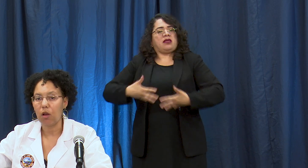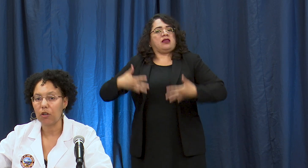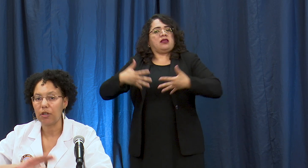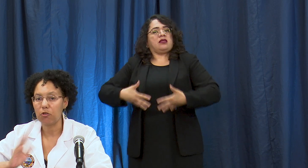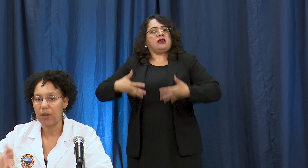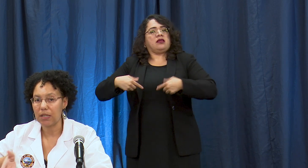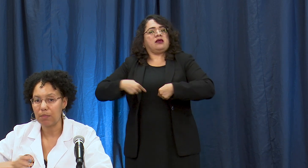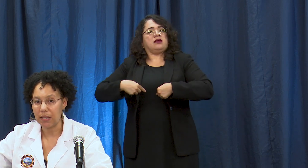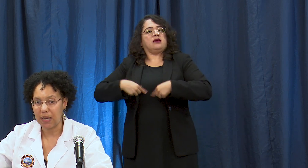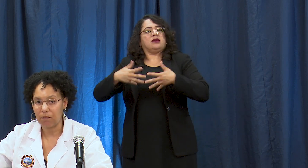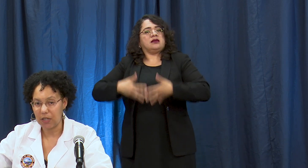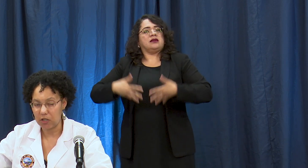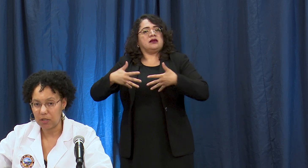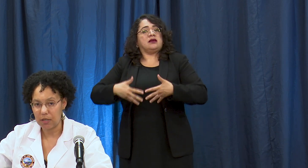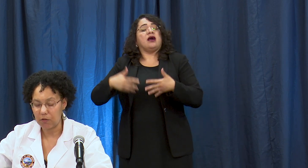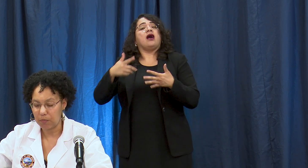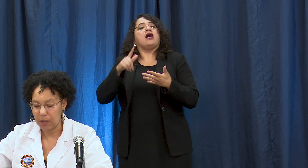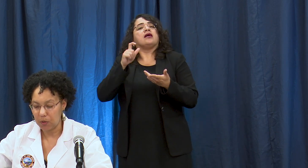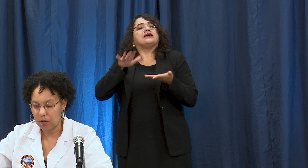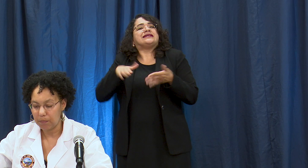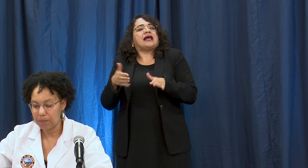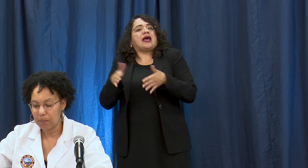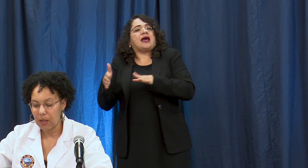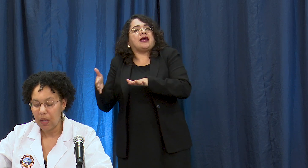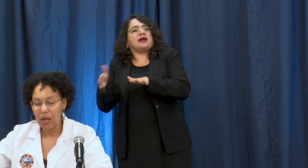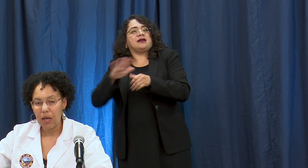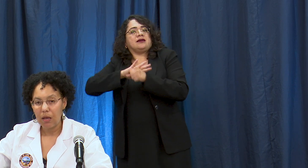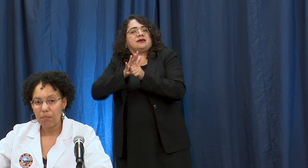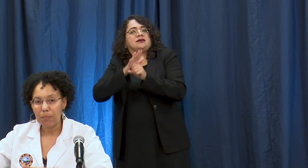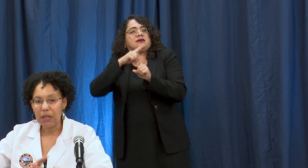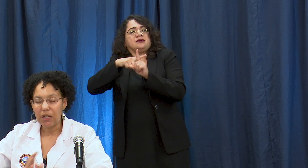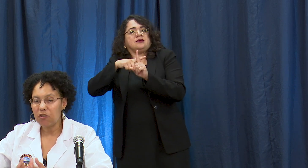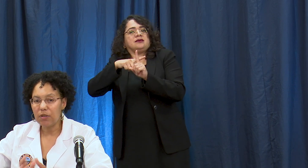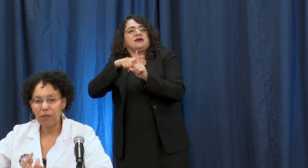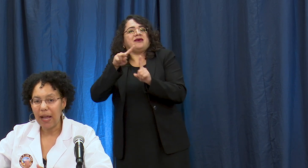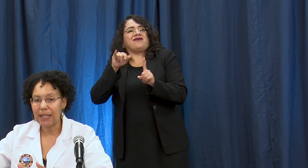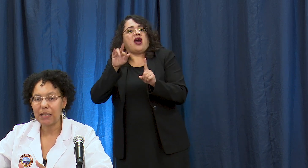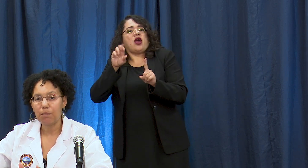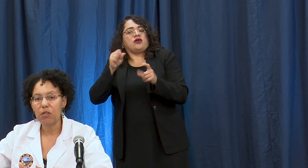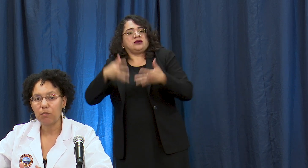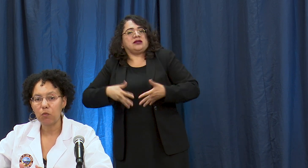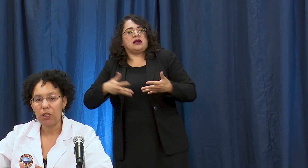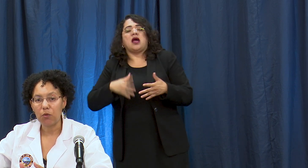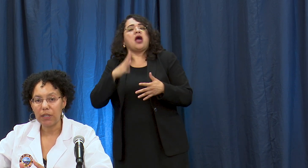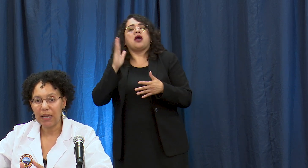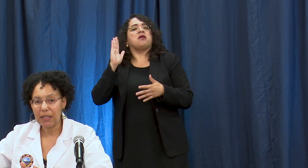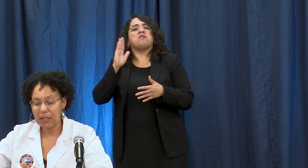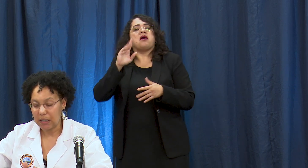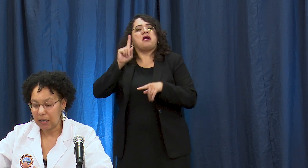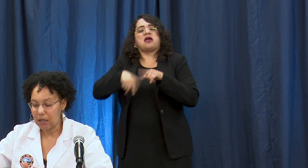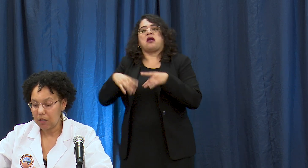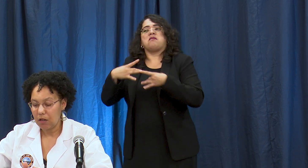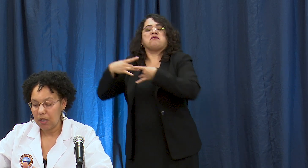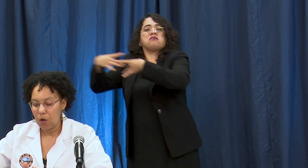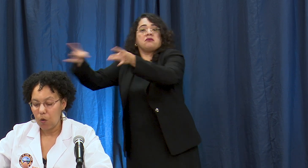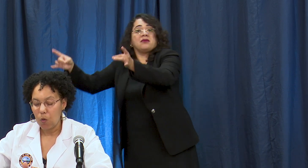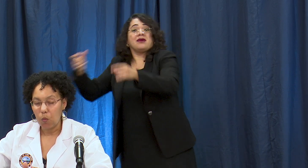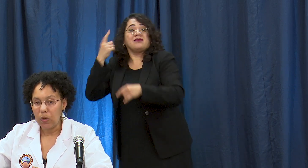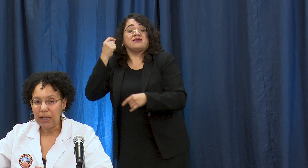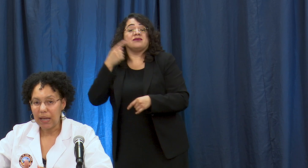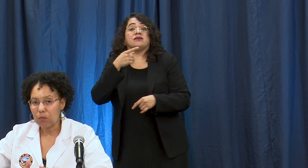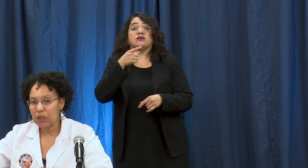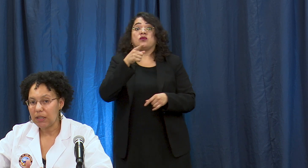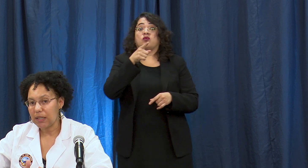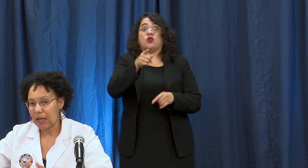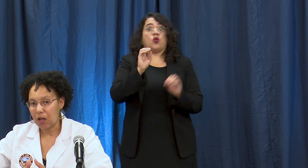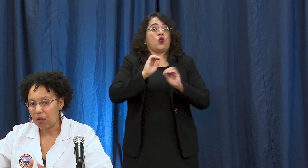you no longer can transmit that infection to other people. But because you never had symptoms when you were tested,